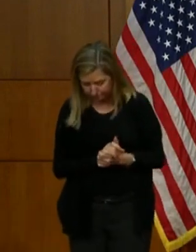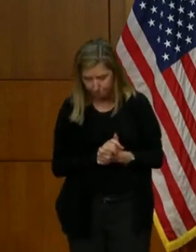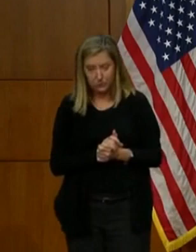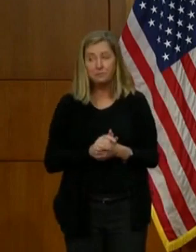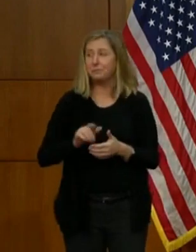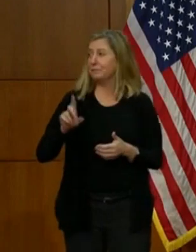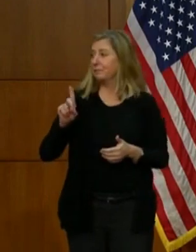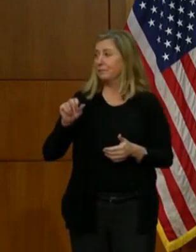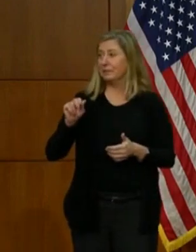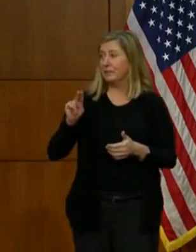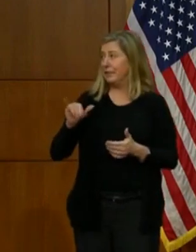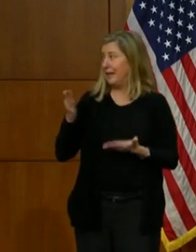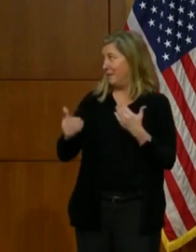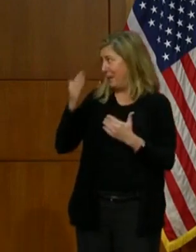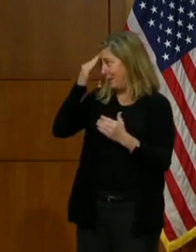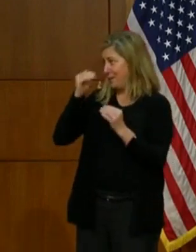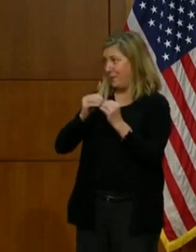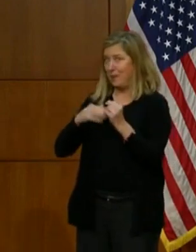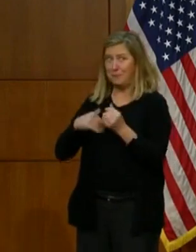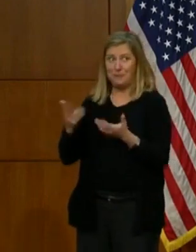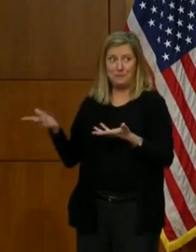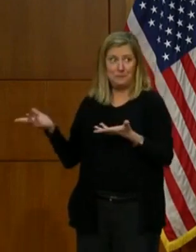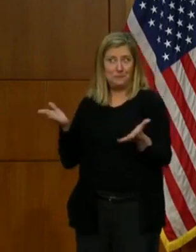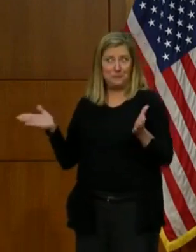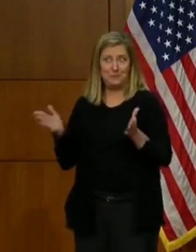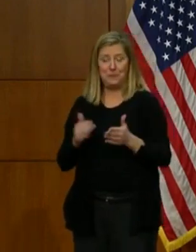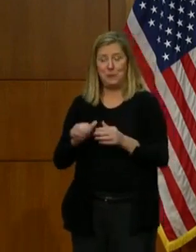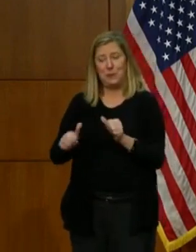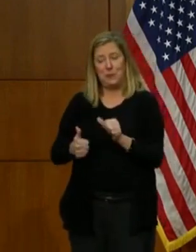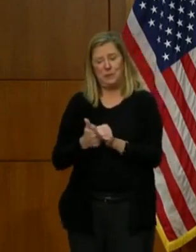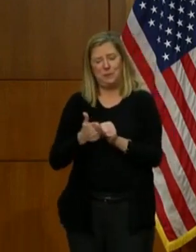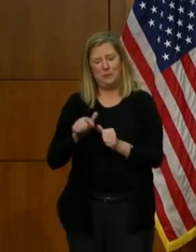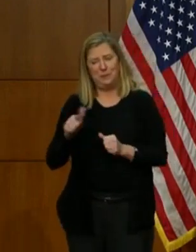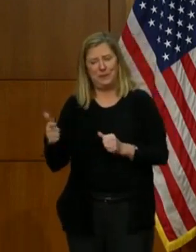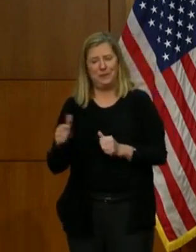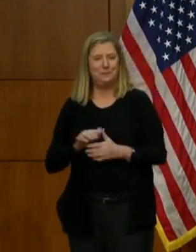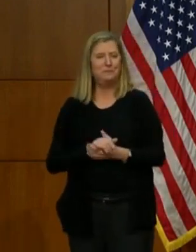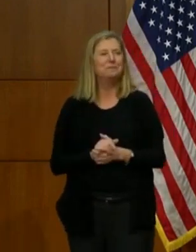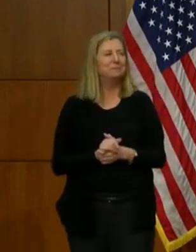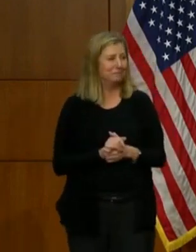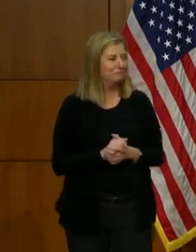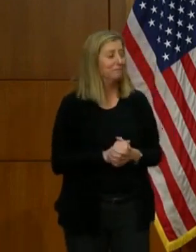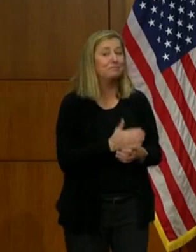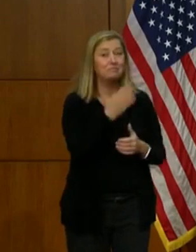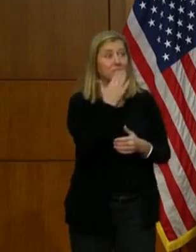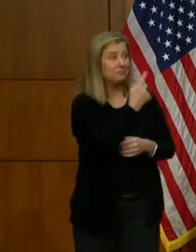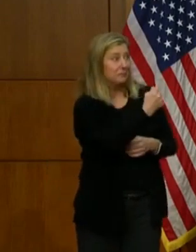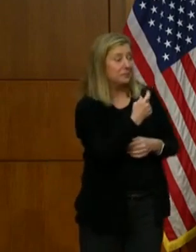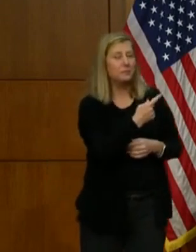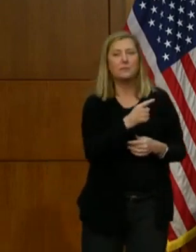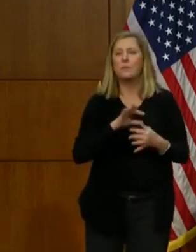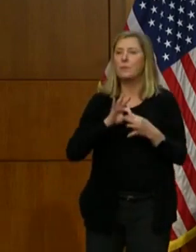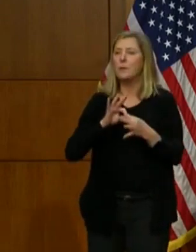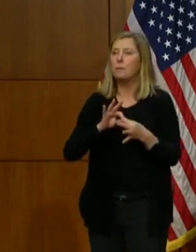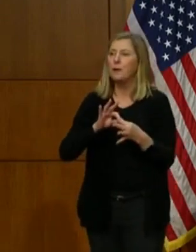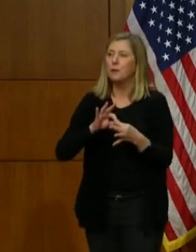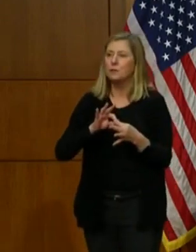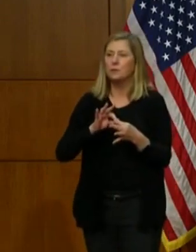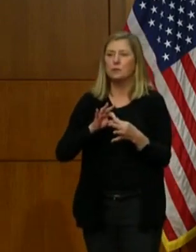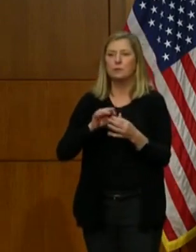Danny may know more, so you can back me up. Thanks, Mel, for asking about